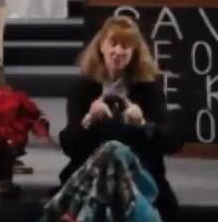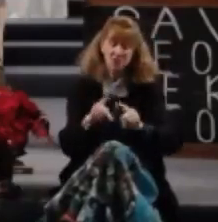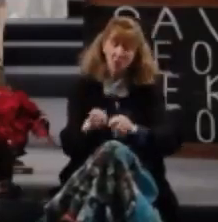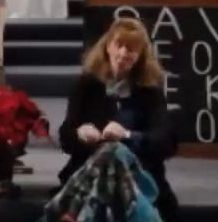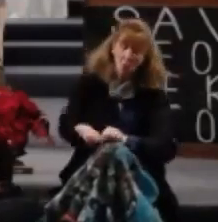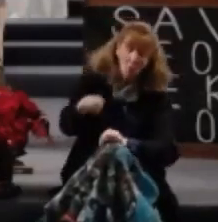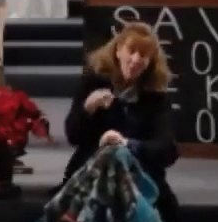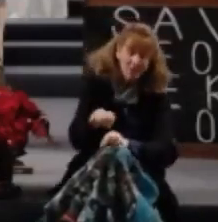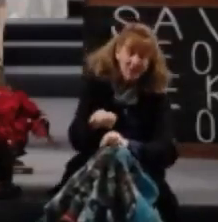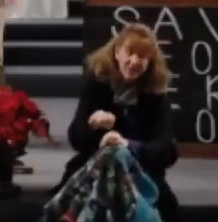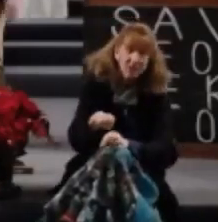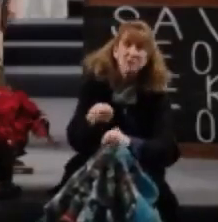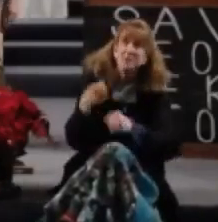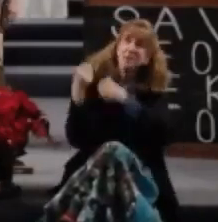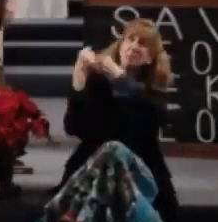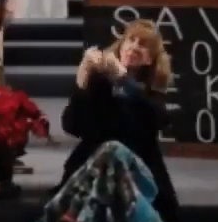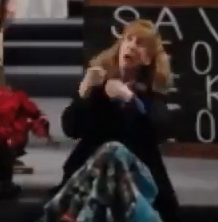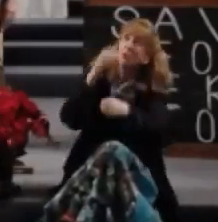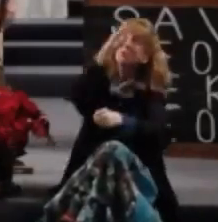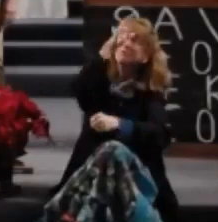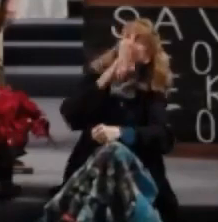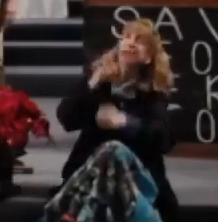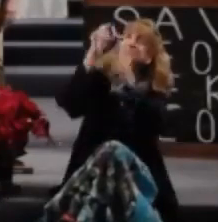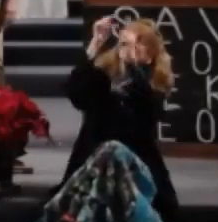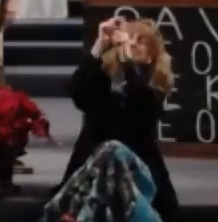It was by the power of God's word.